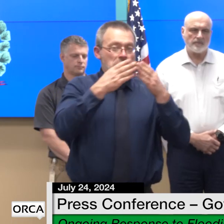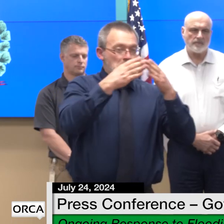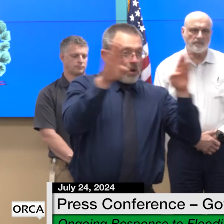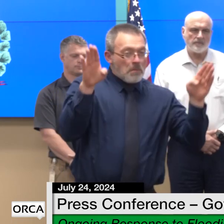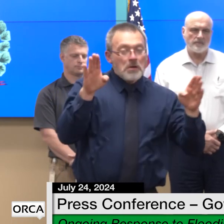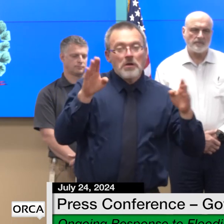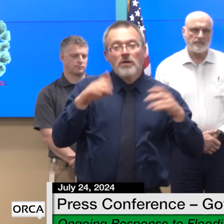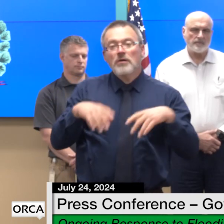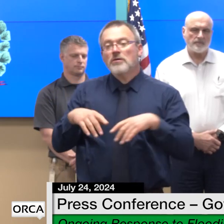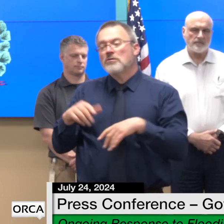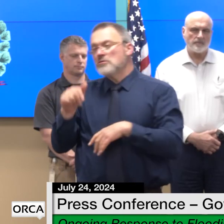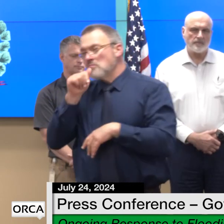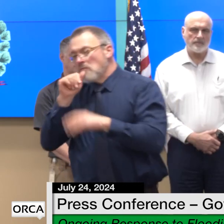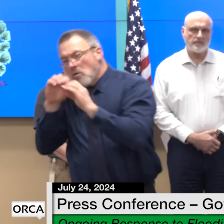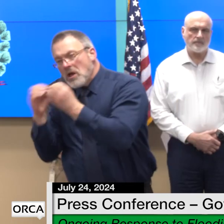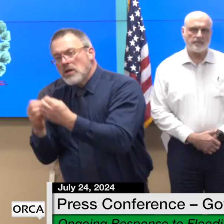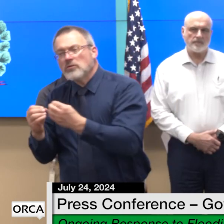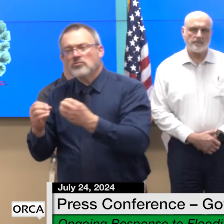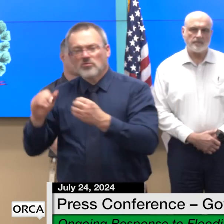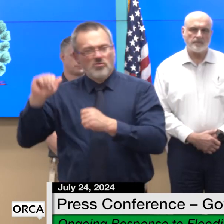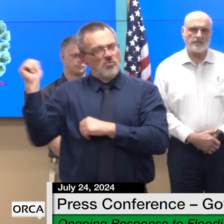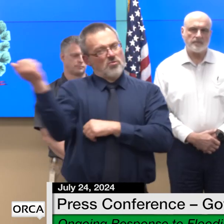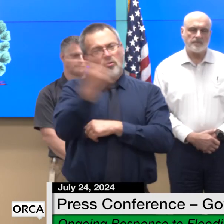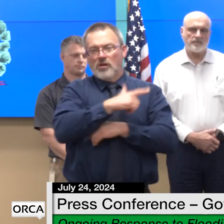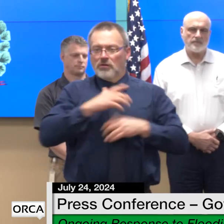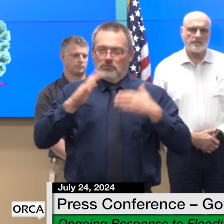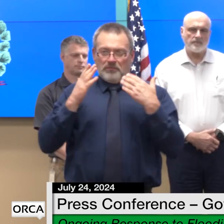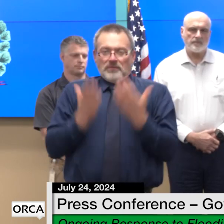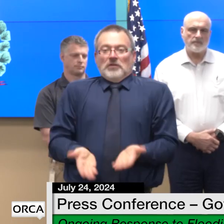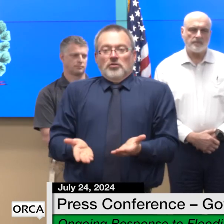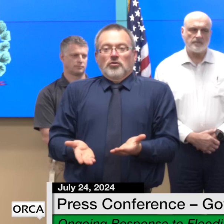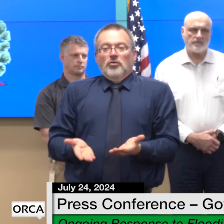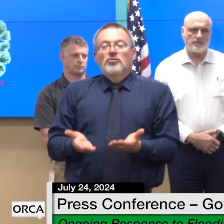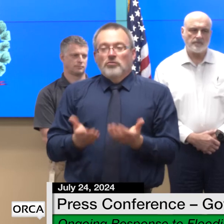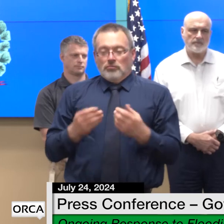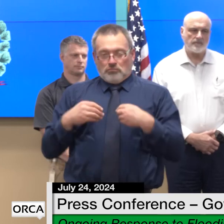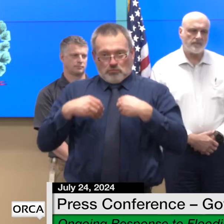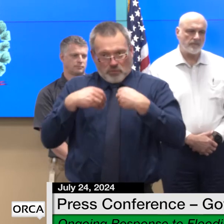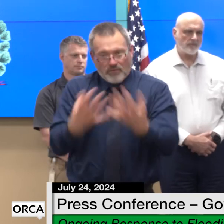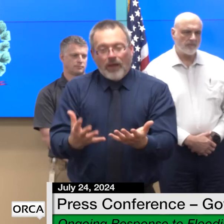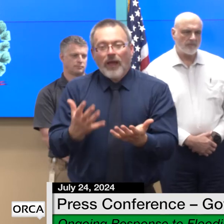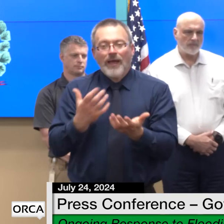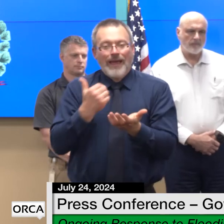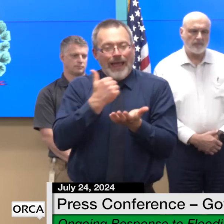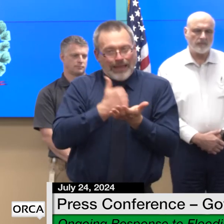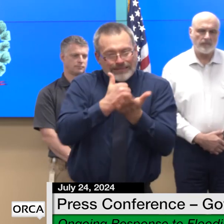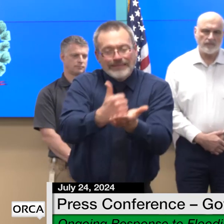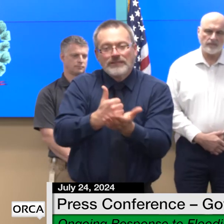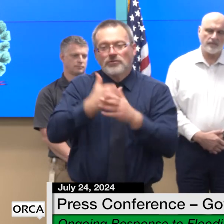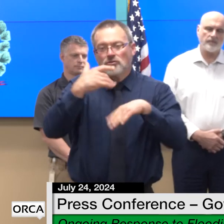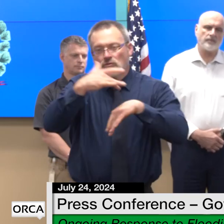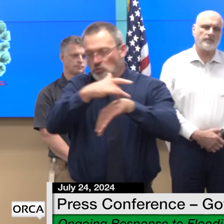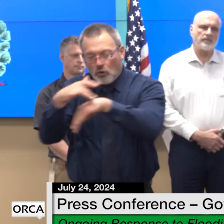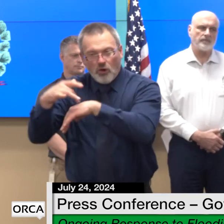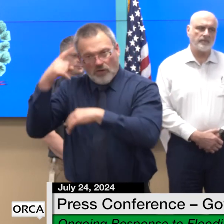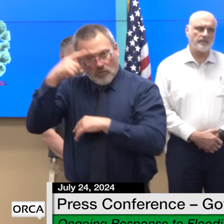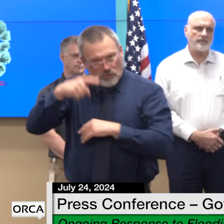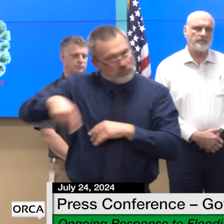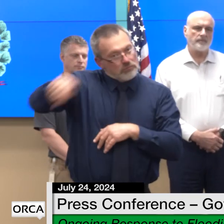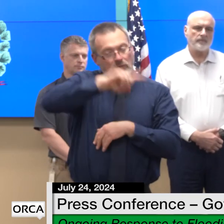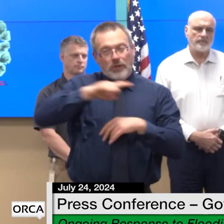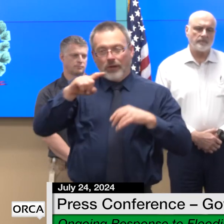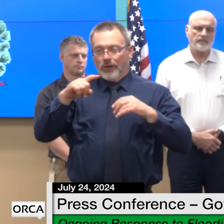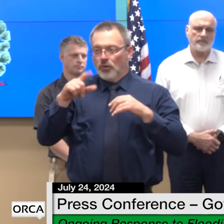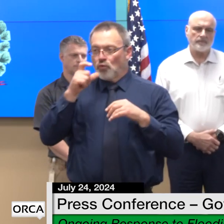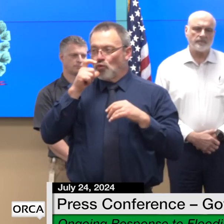come together to provide state-level assistance to those affected by the disaster. Several